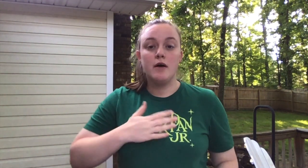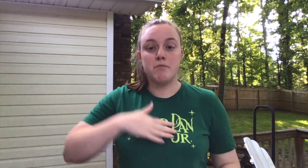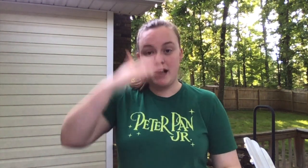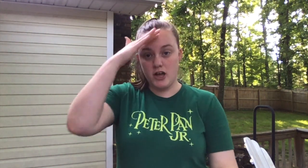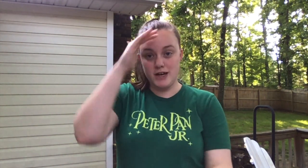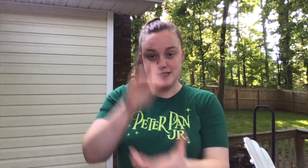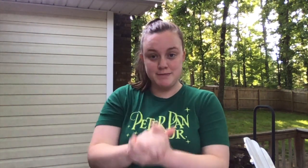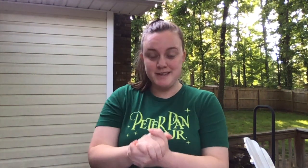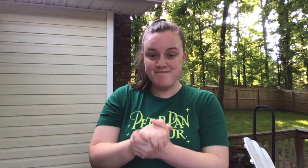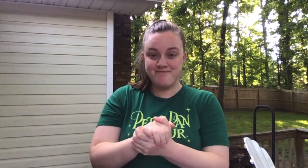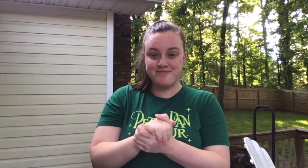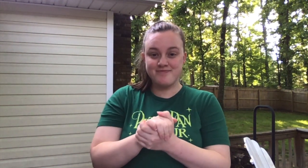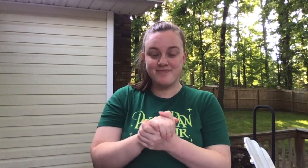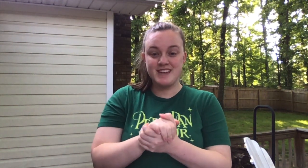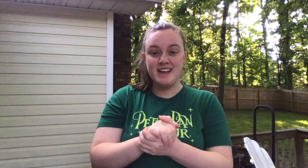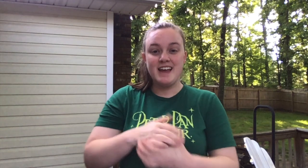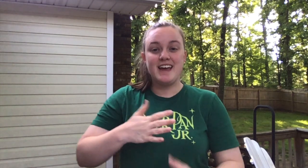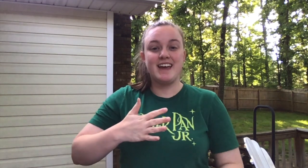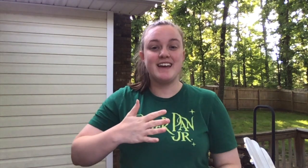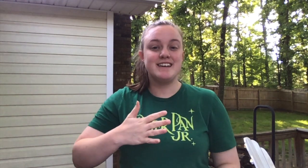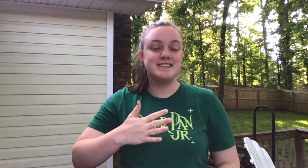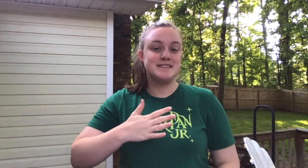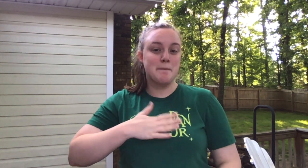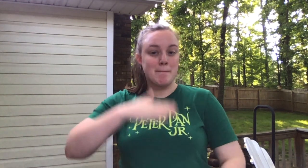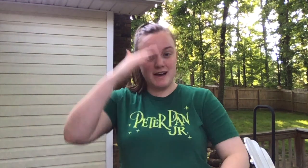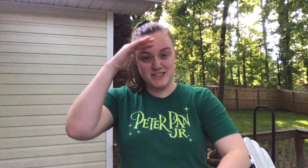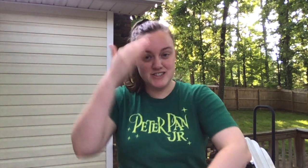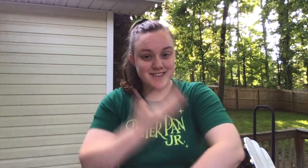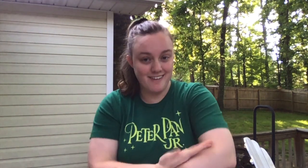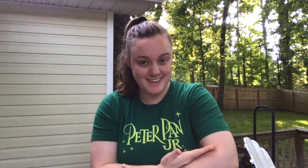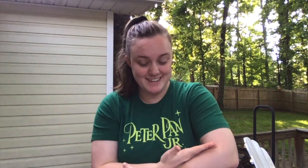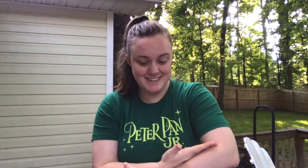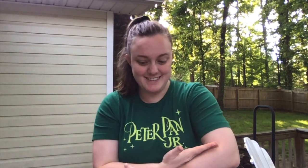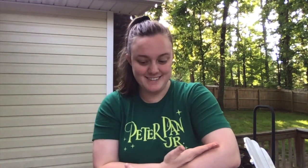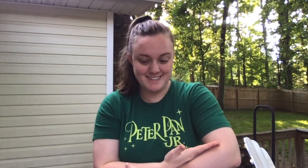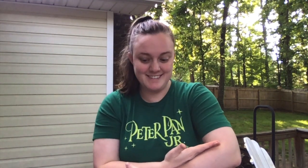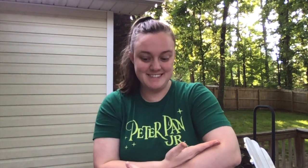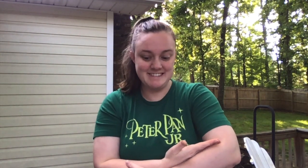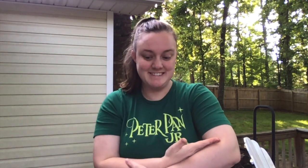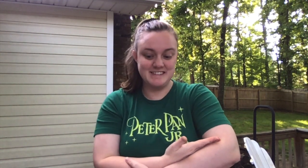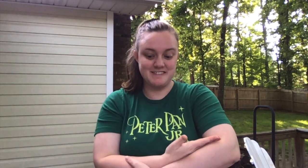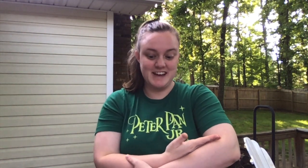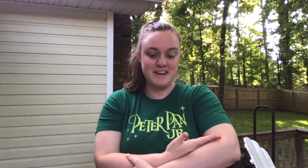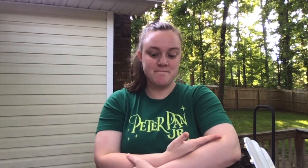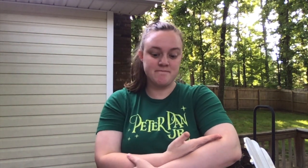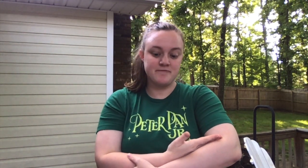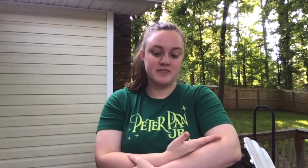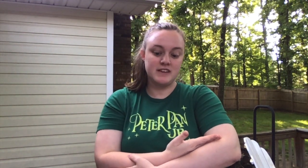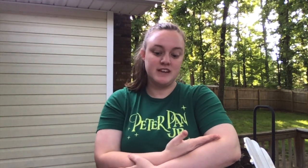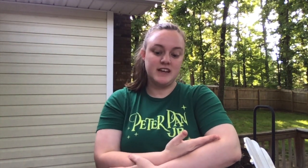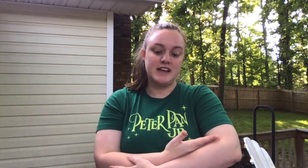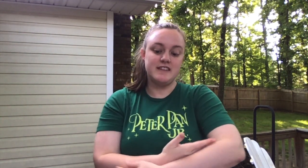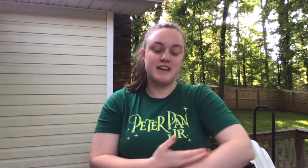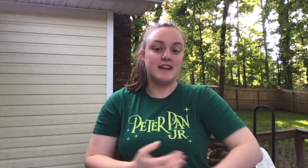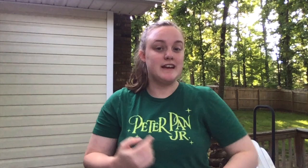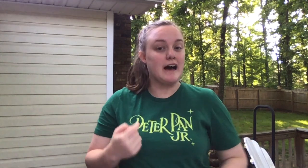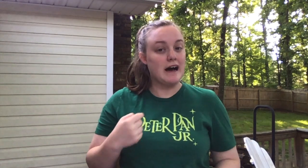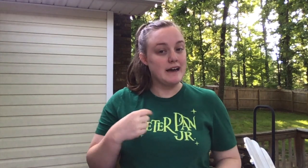my husband, and my son. Okay? And then